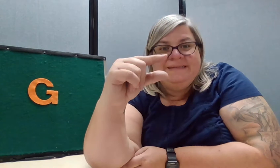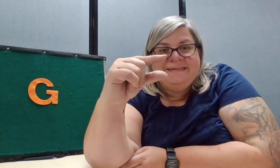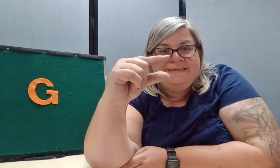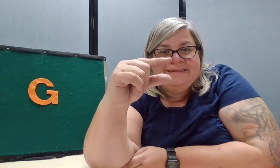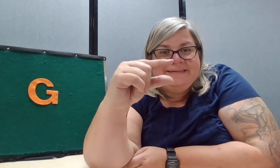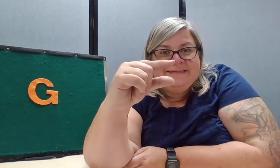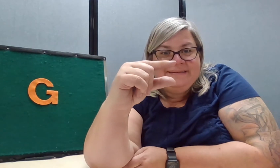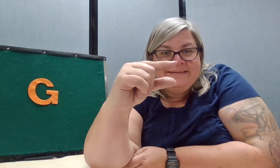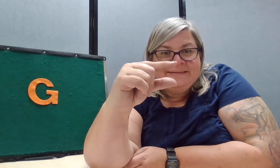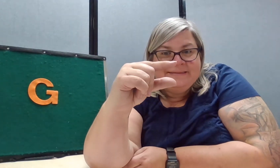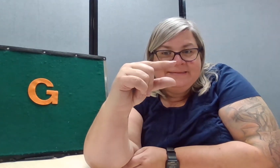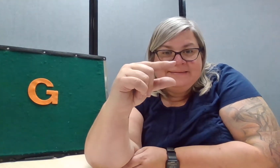G.